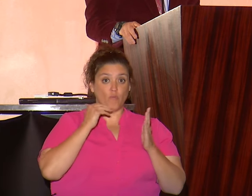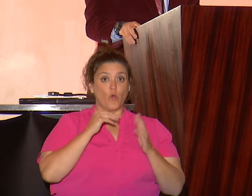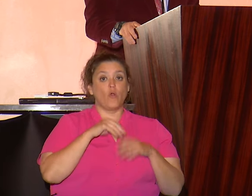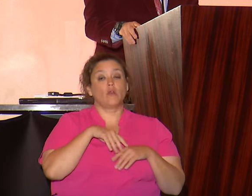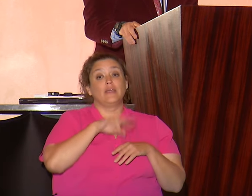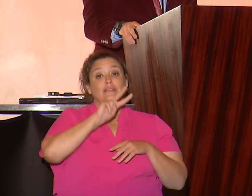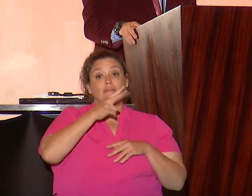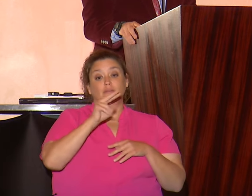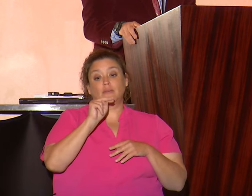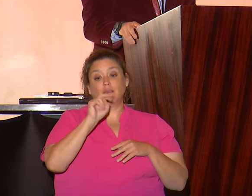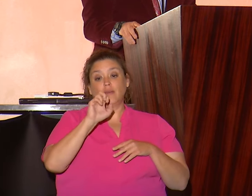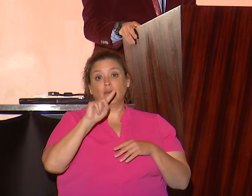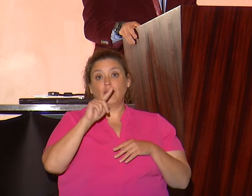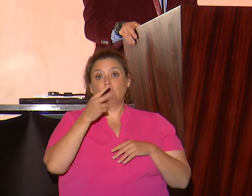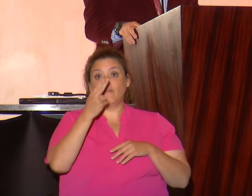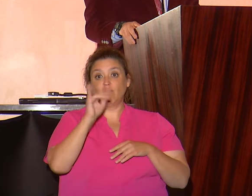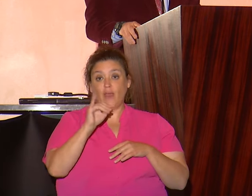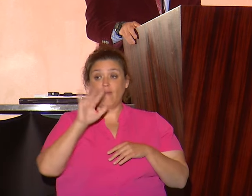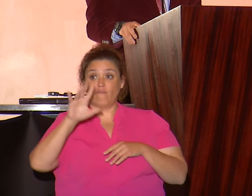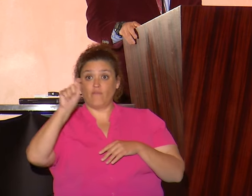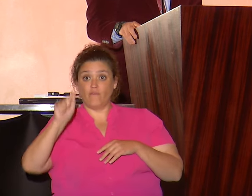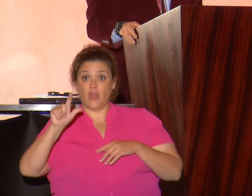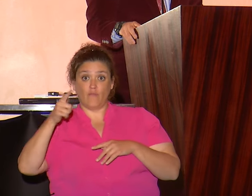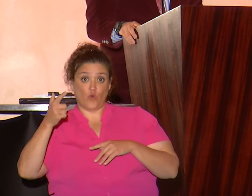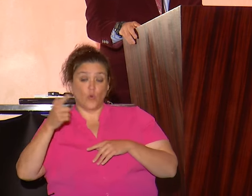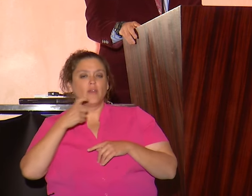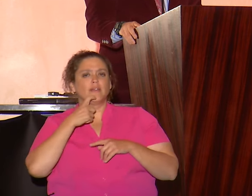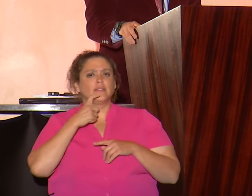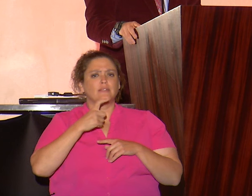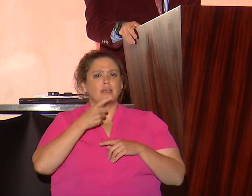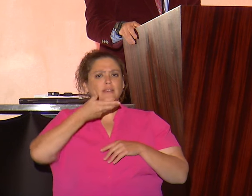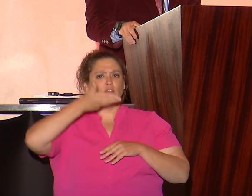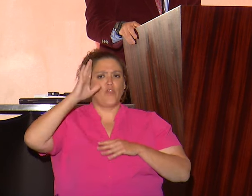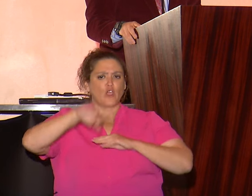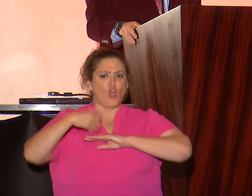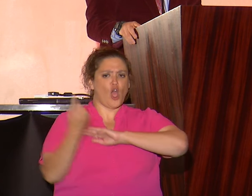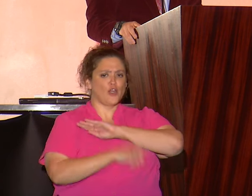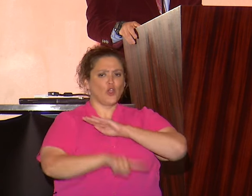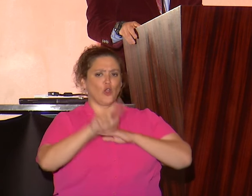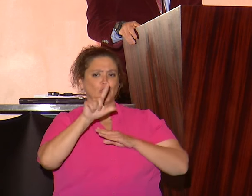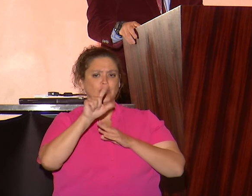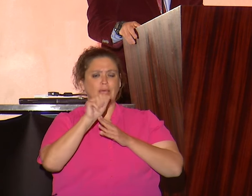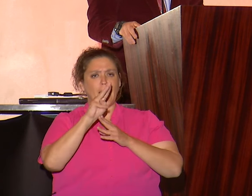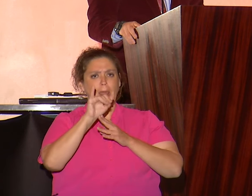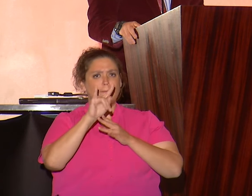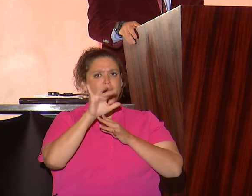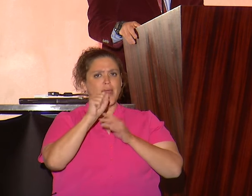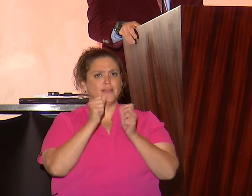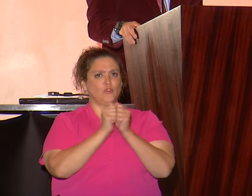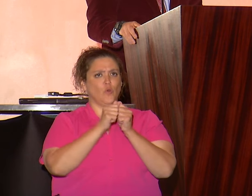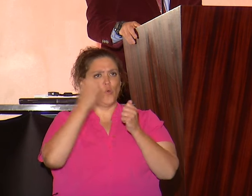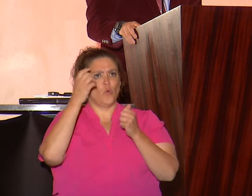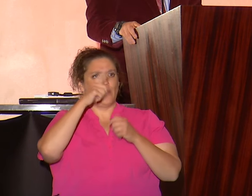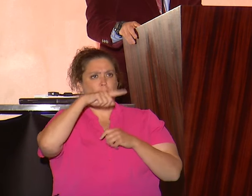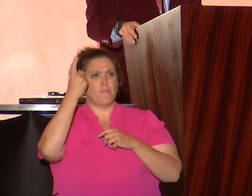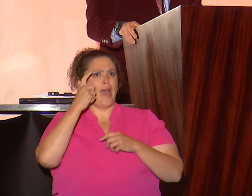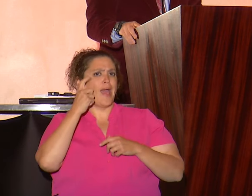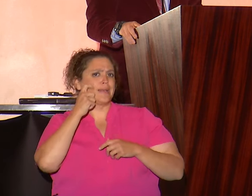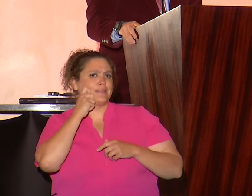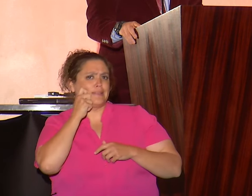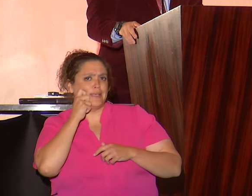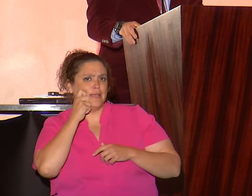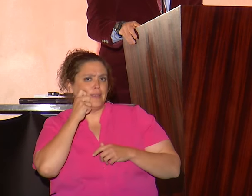5:21, it says that God cursed the Lamanites with the skin of blackness in order to prevent Nephites, who